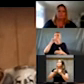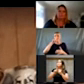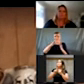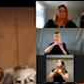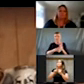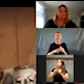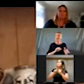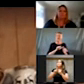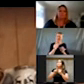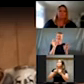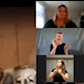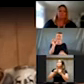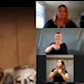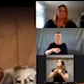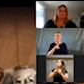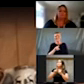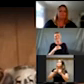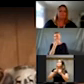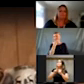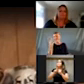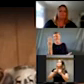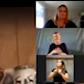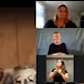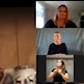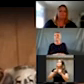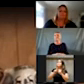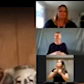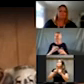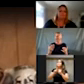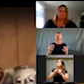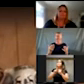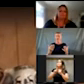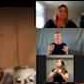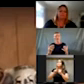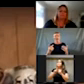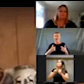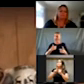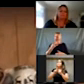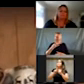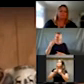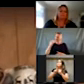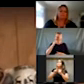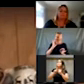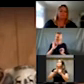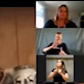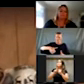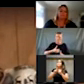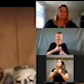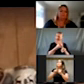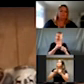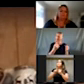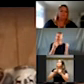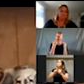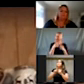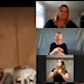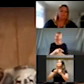better than nothing, but they're not enough. That leaves me asking, with no enforcement mechanism or standards, what real power